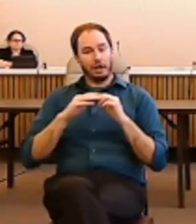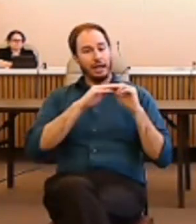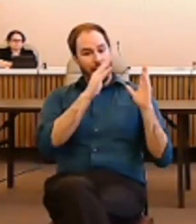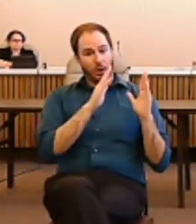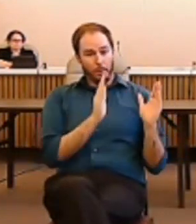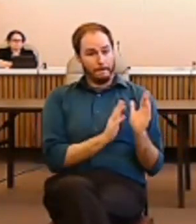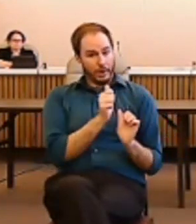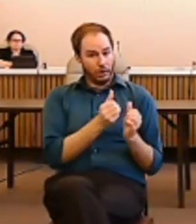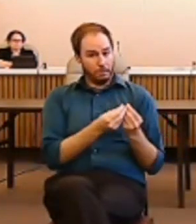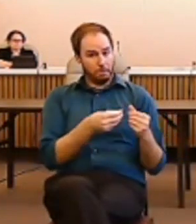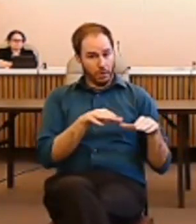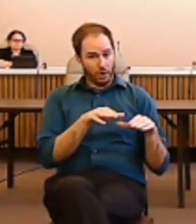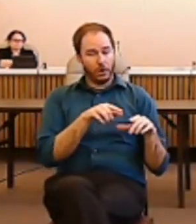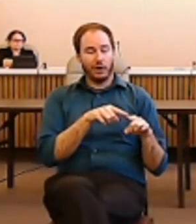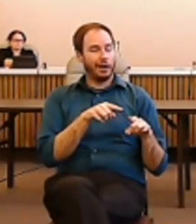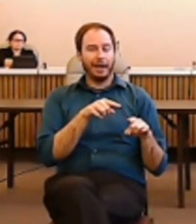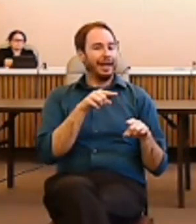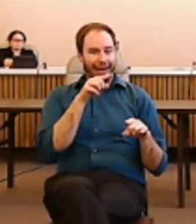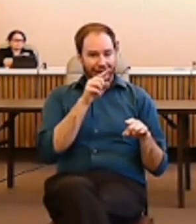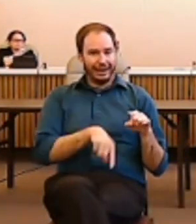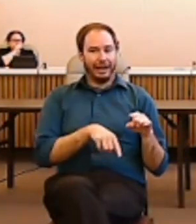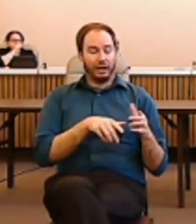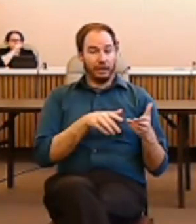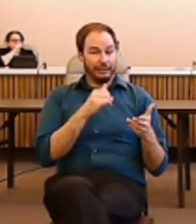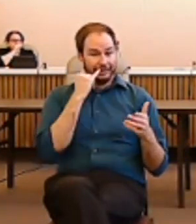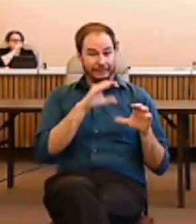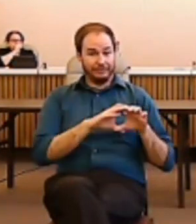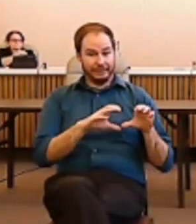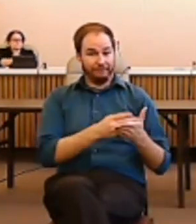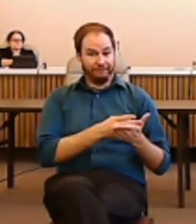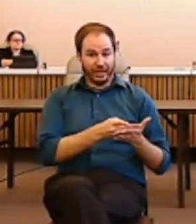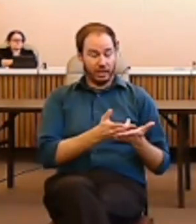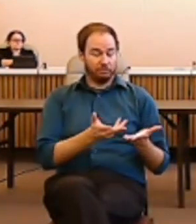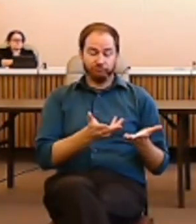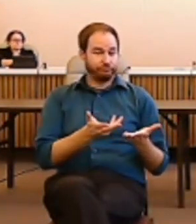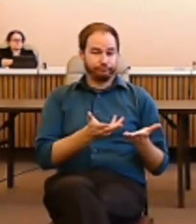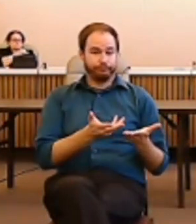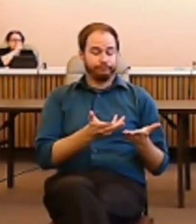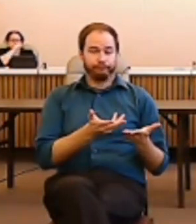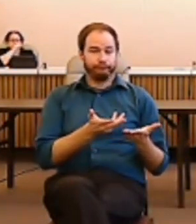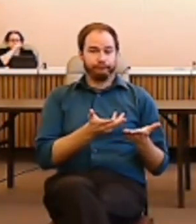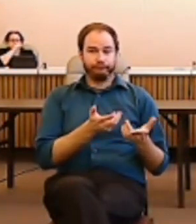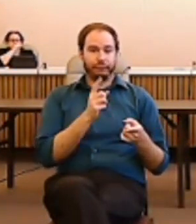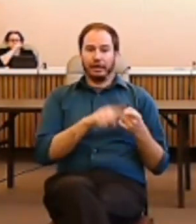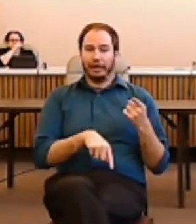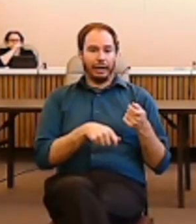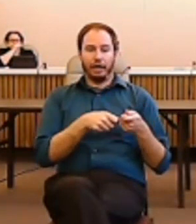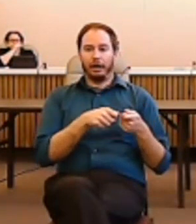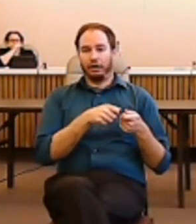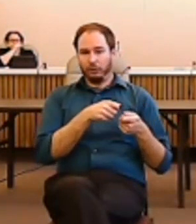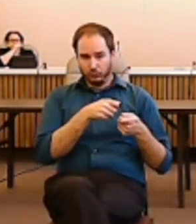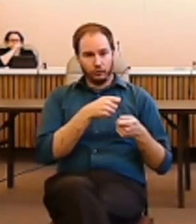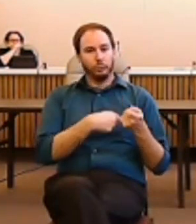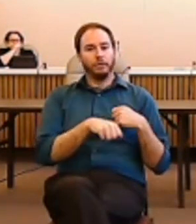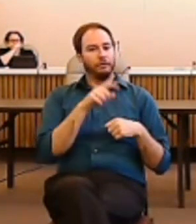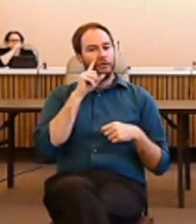smaller parcels, they will not be able to, if their septic system fails, they will not be able to find a new location for a